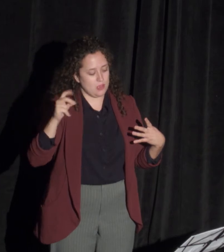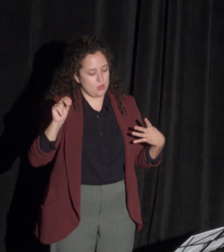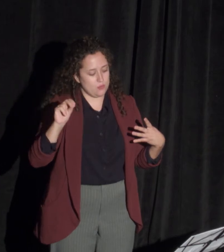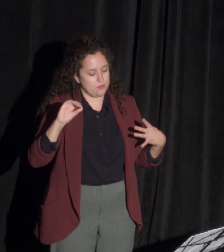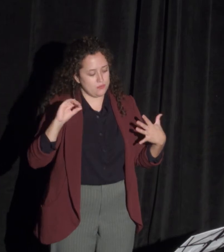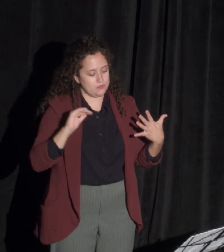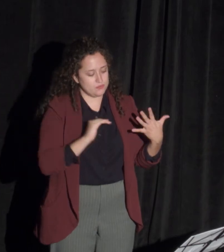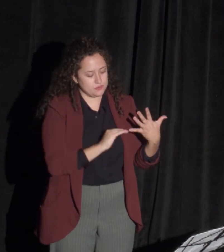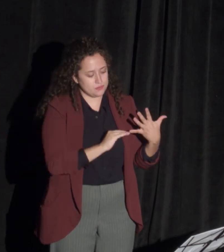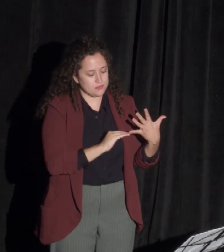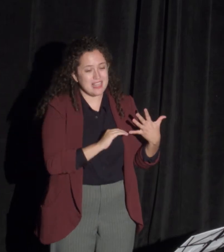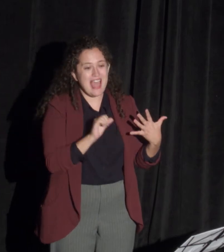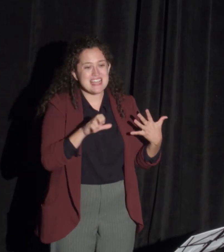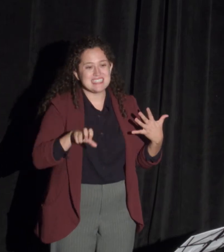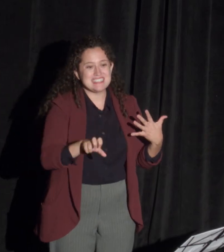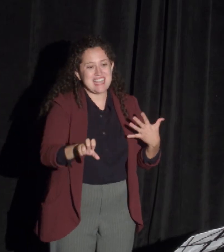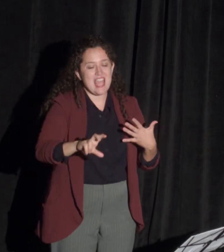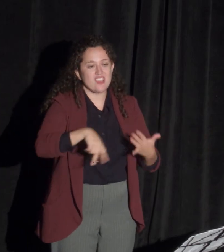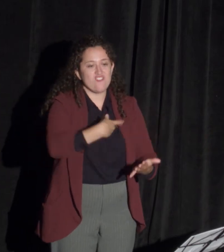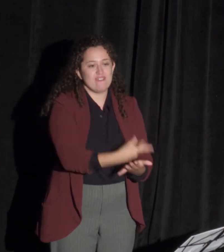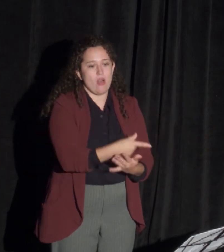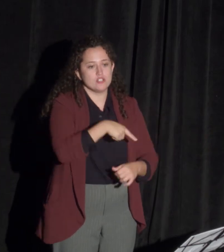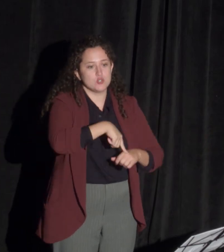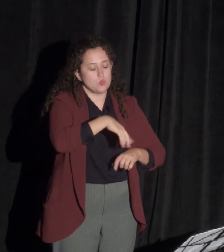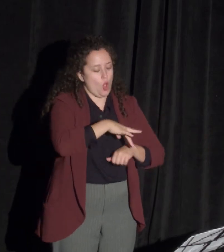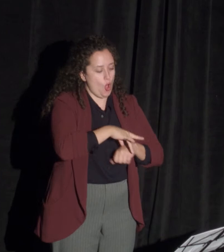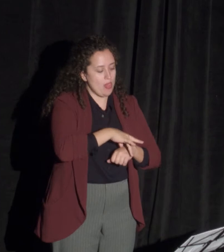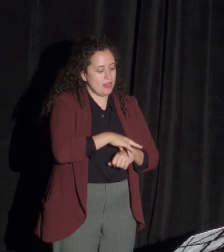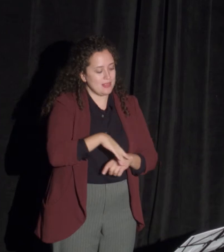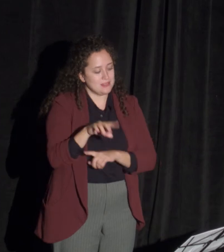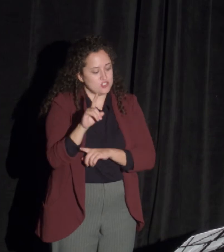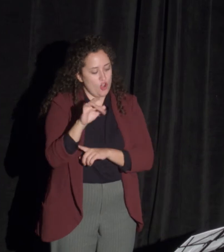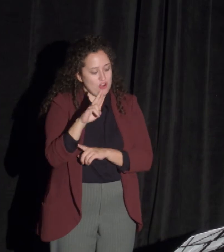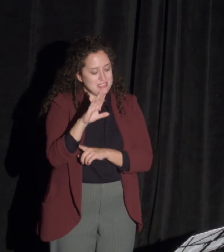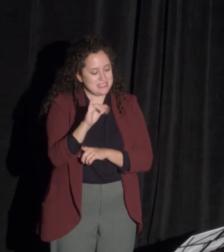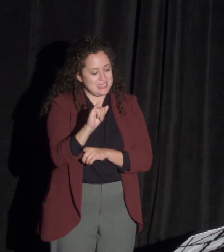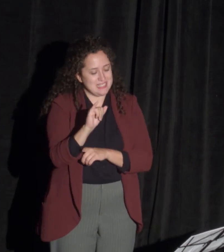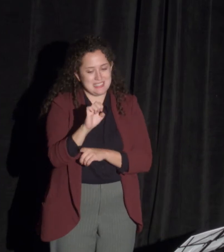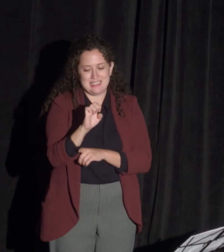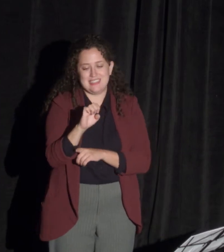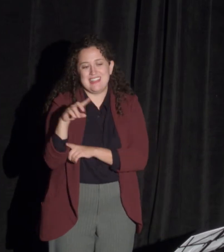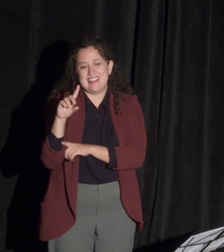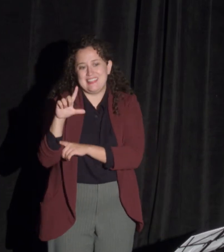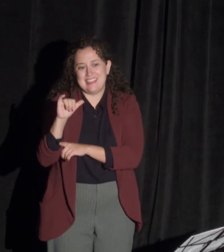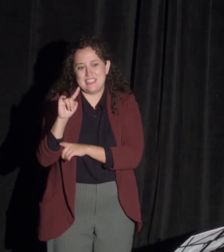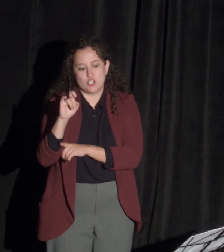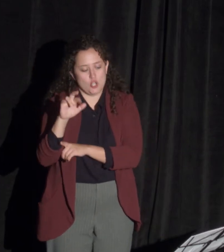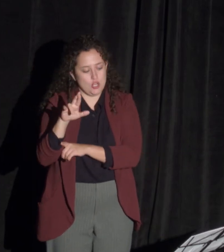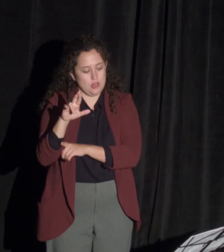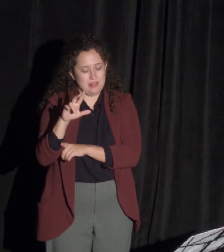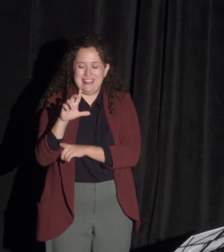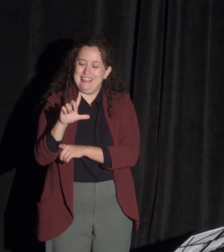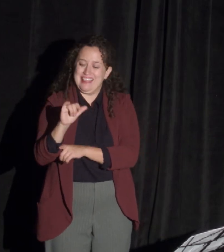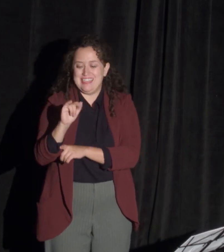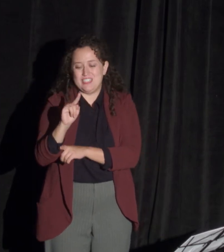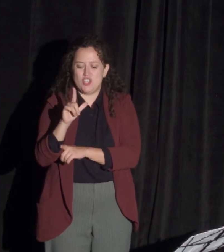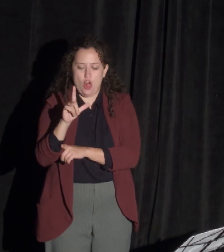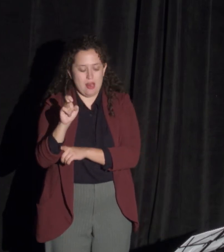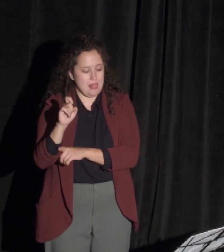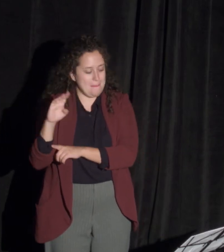A Snake Falls to Earth by Darcy Little Badger, Levine Querido.